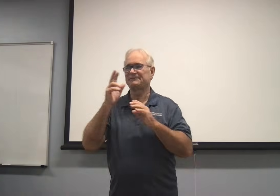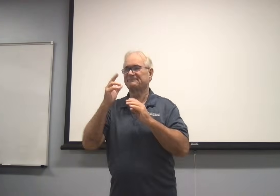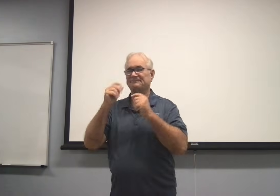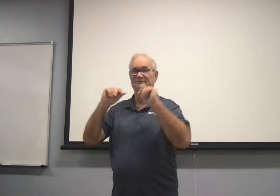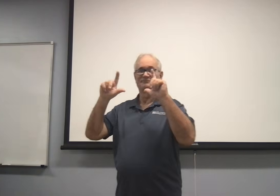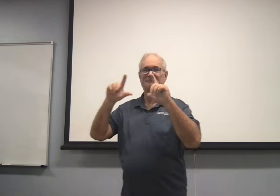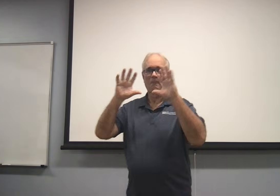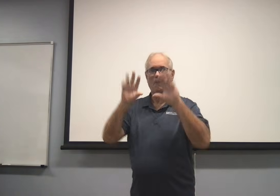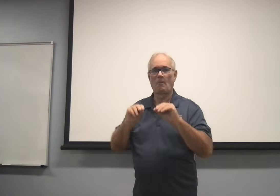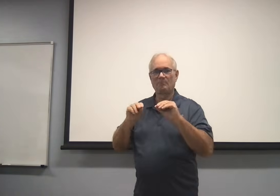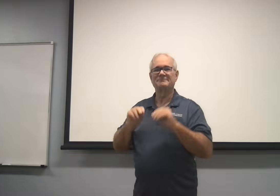Sorry, my